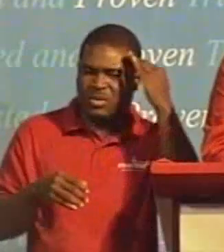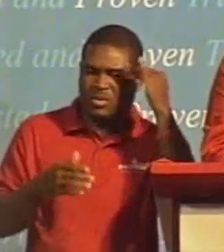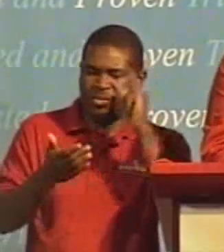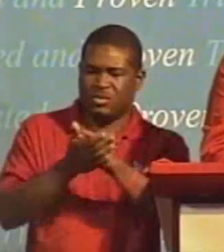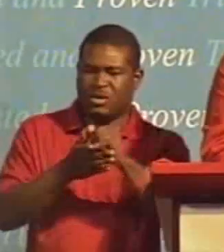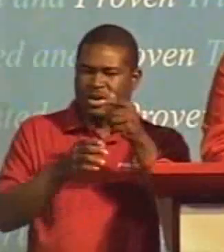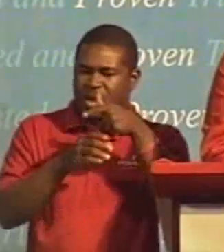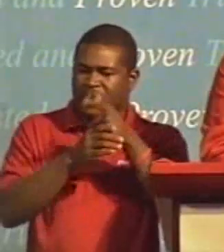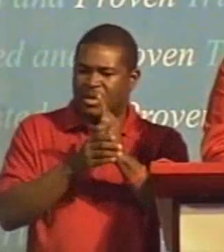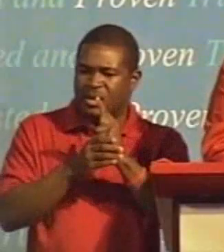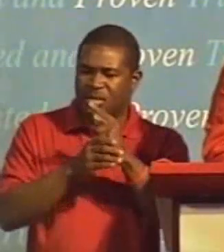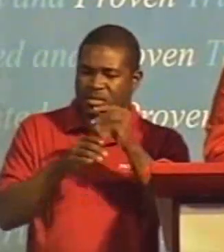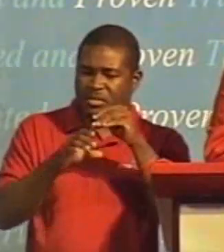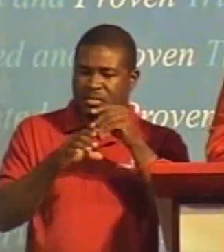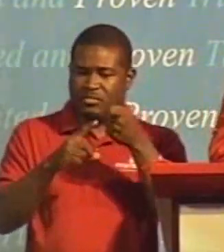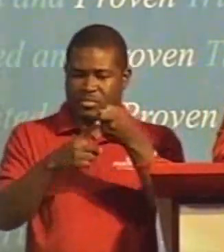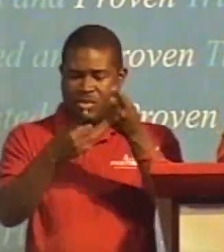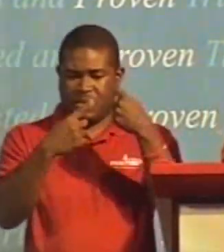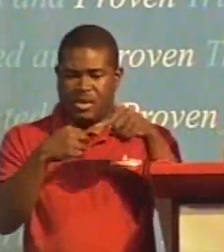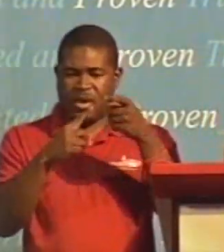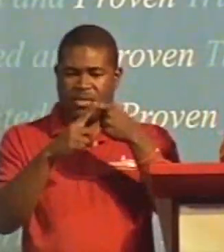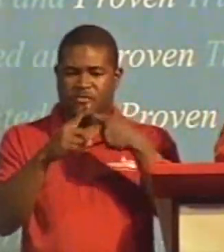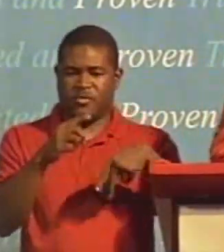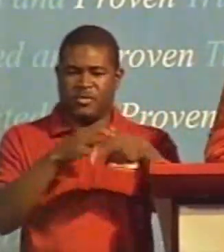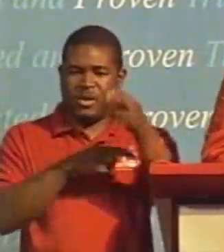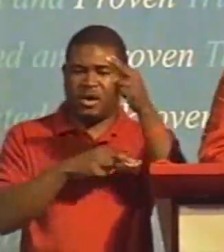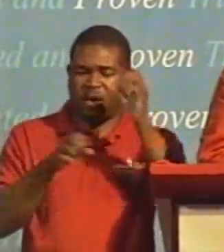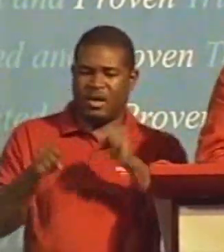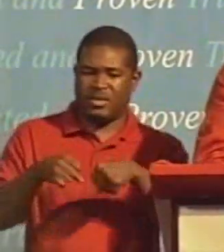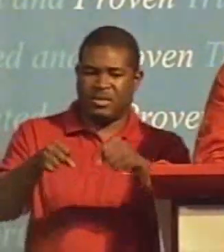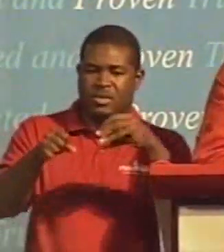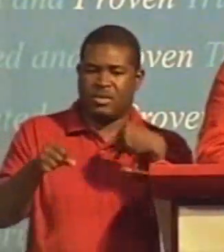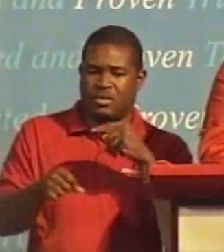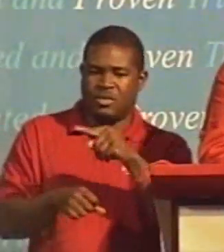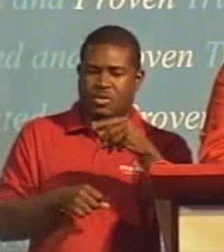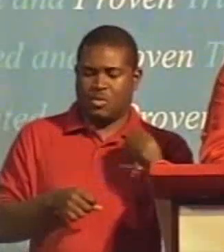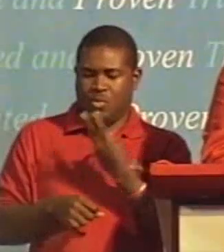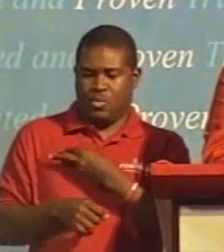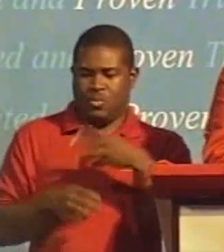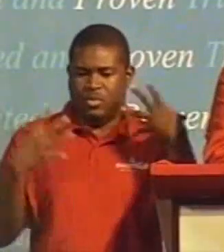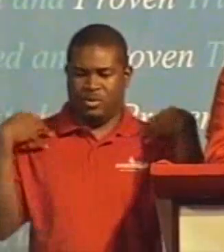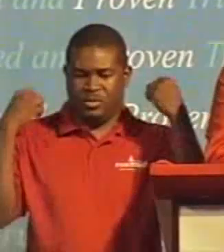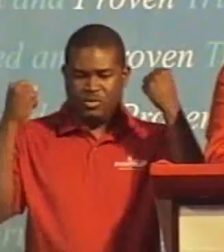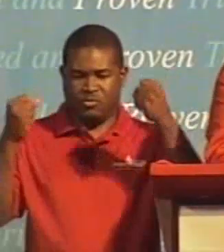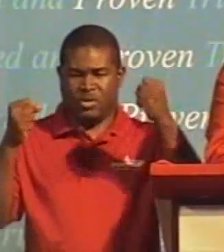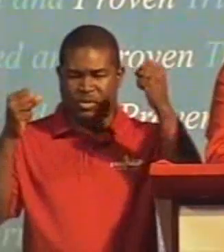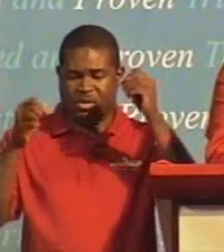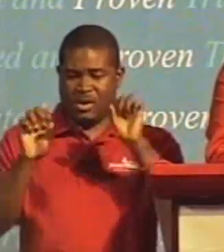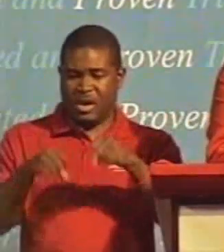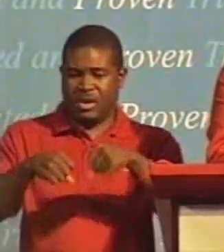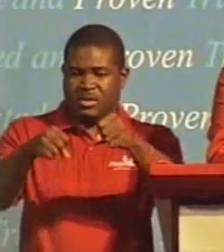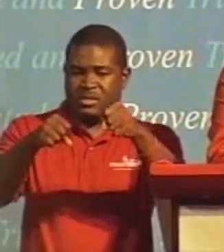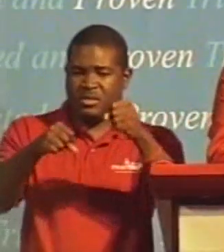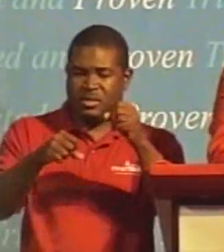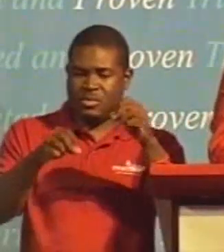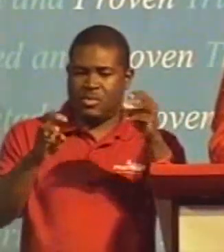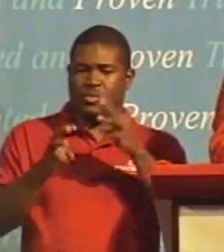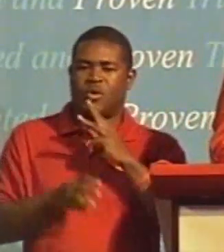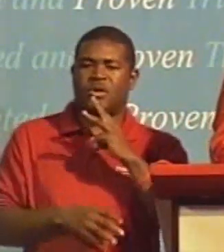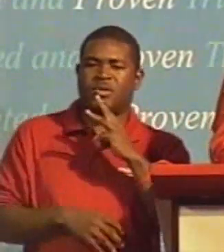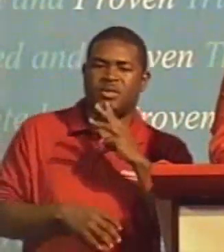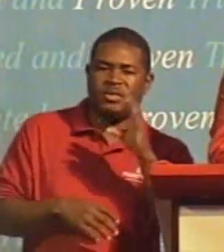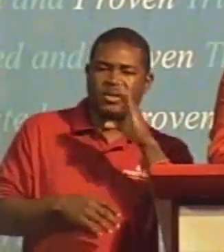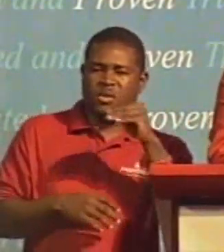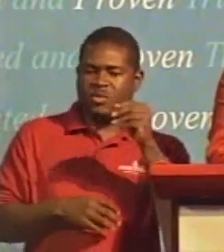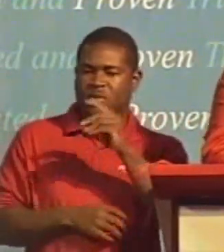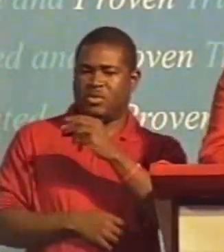onto our streets, fueling crime and violence. We've strengthened surveillance of our borders through an expanded defense force, presence around